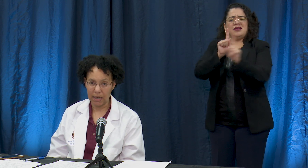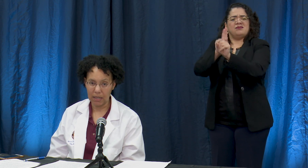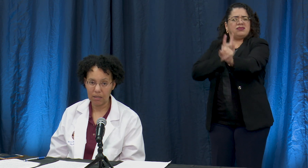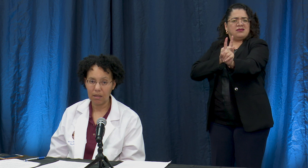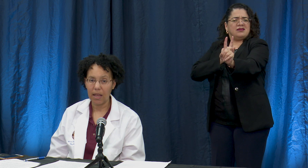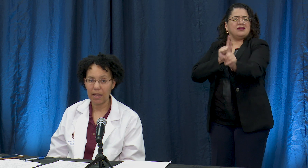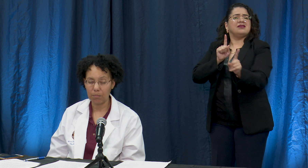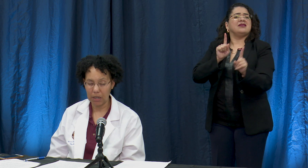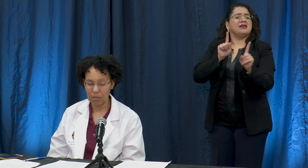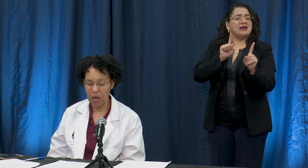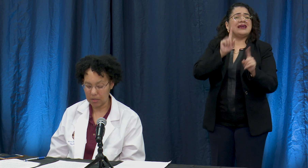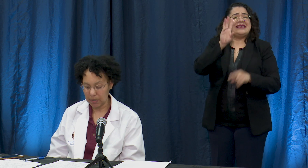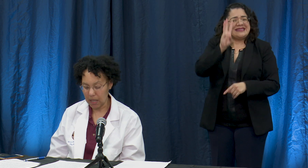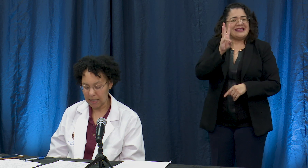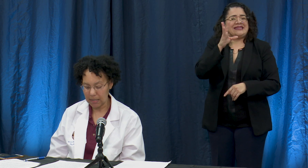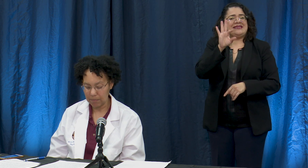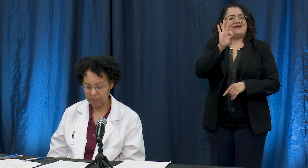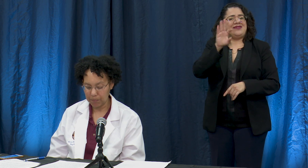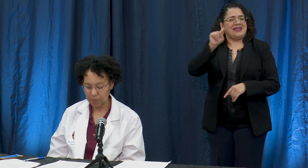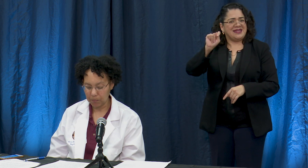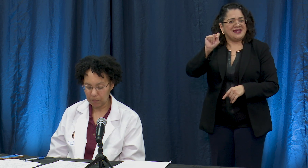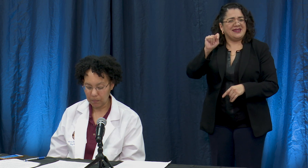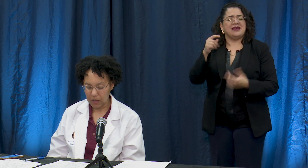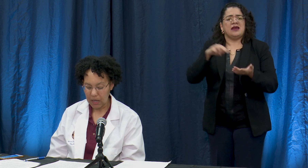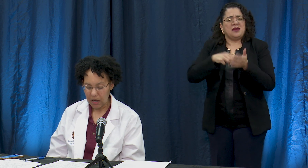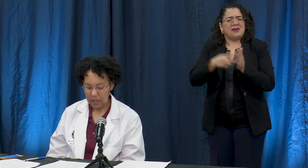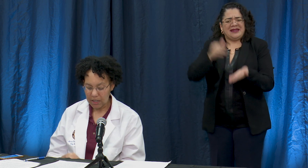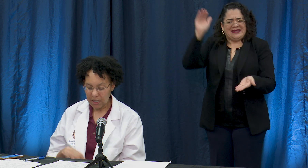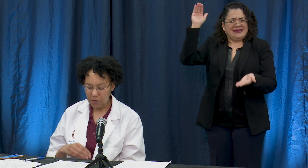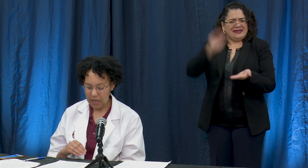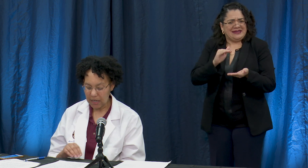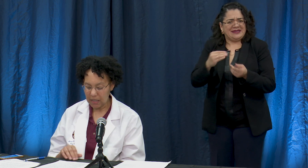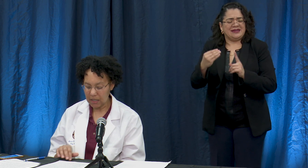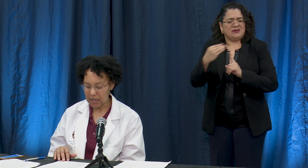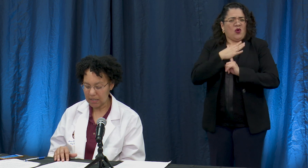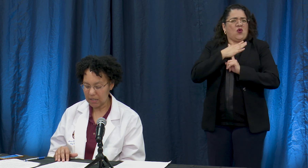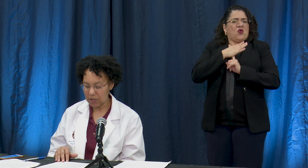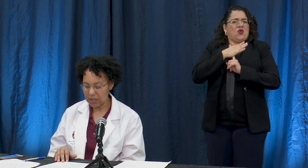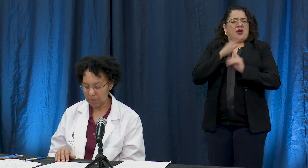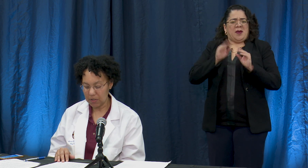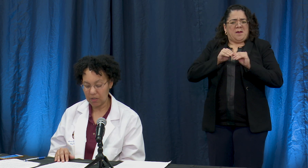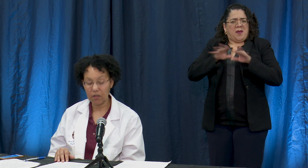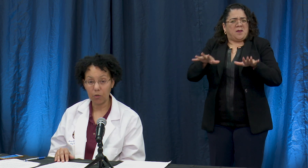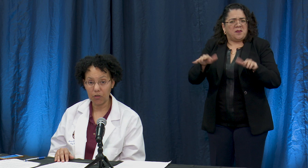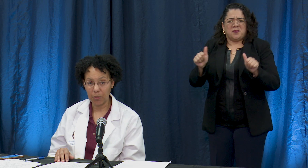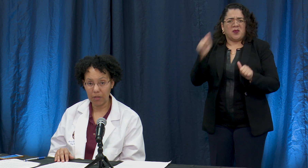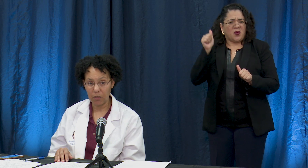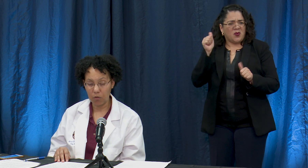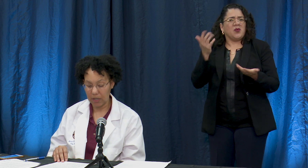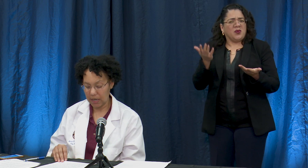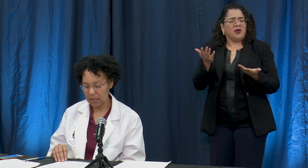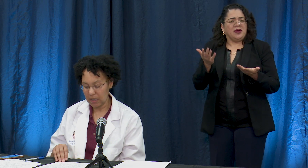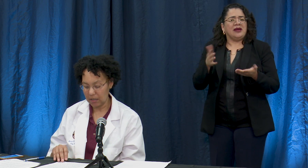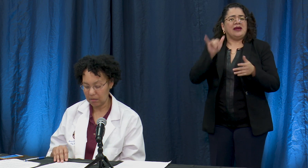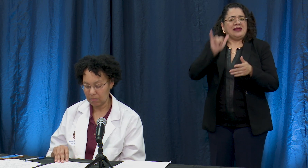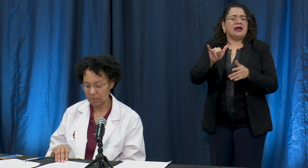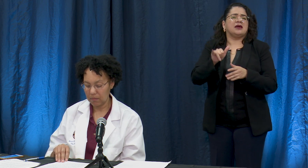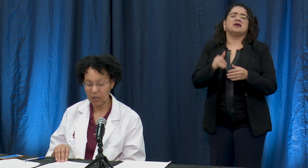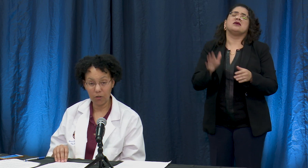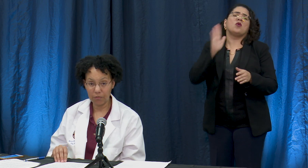really sick and become hospitalized. Continue taking the necessary steps to slow the spread of